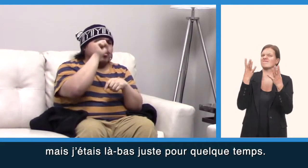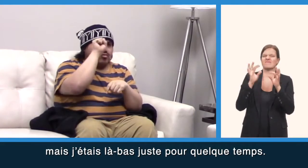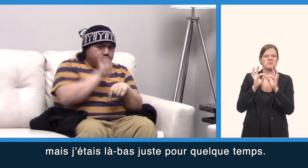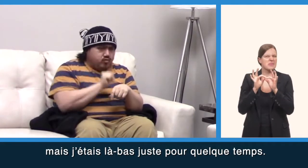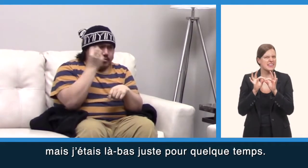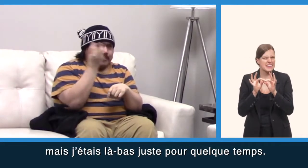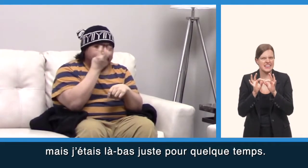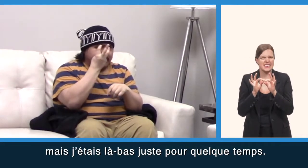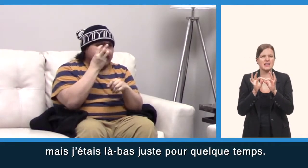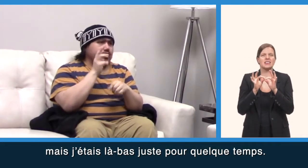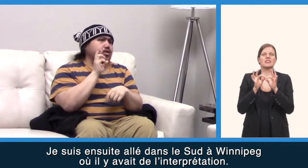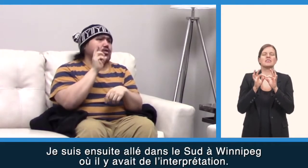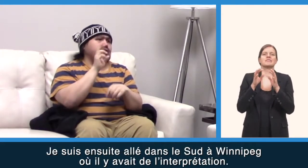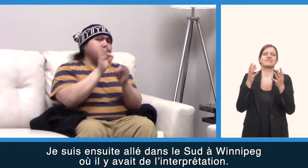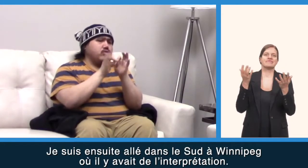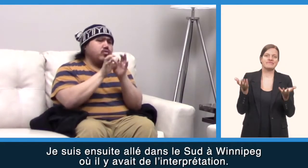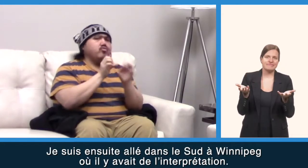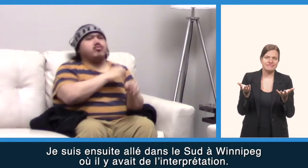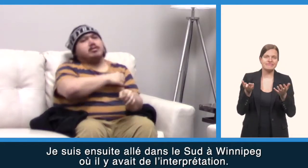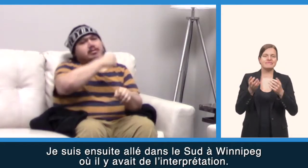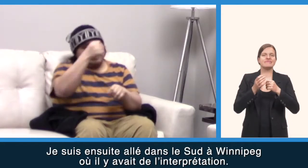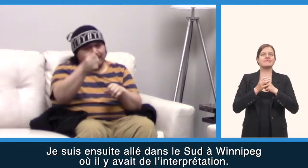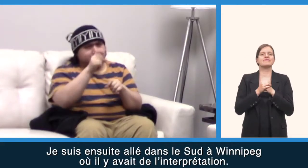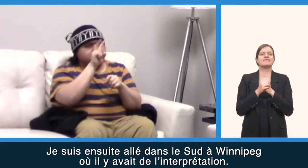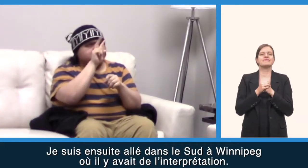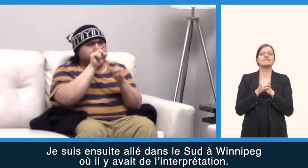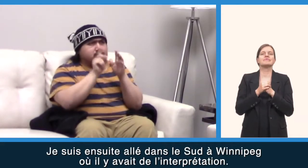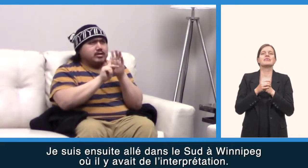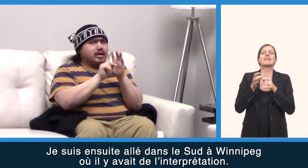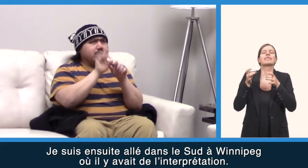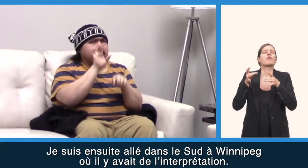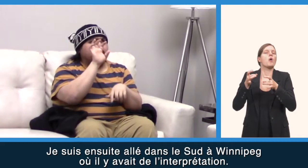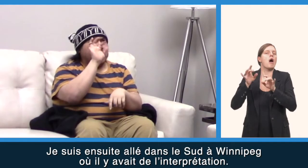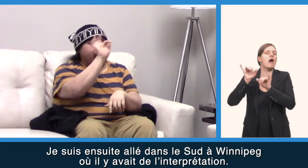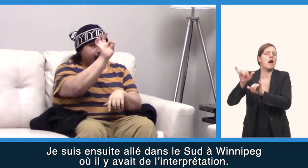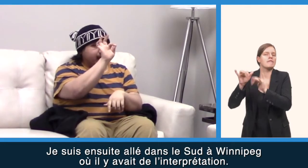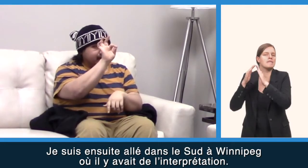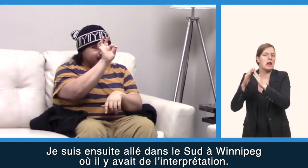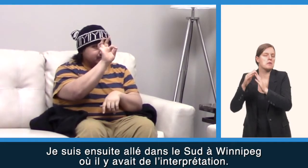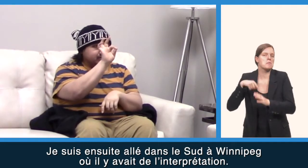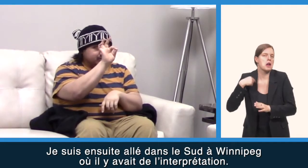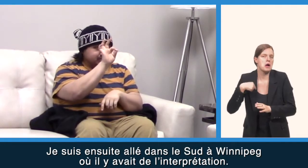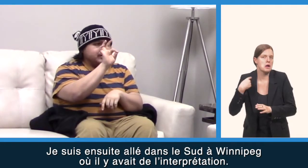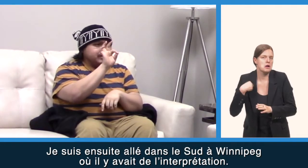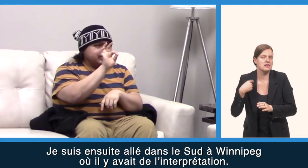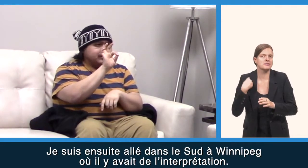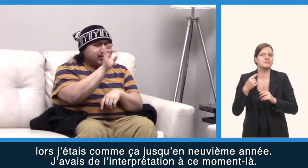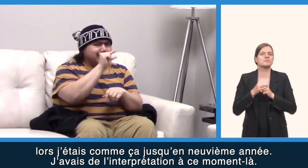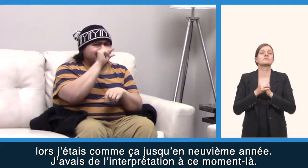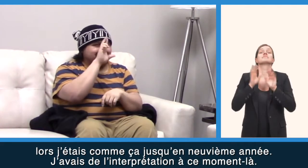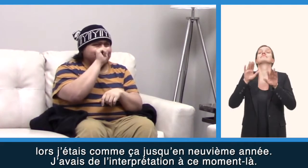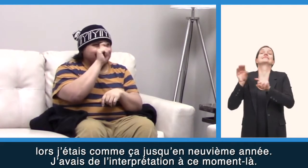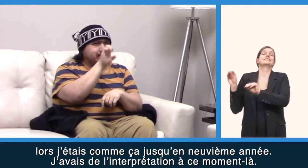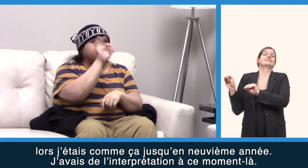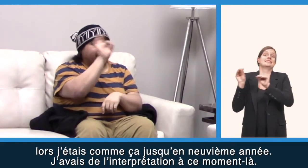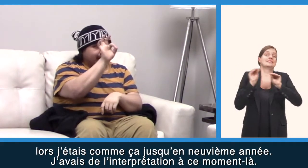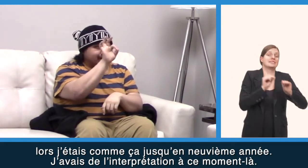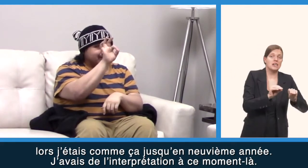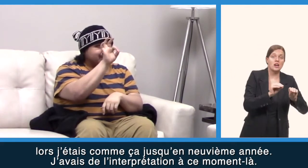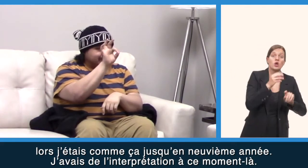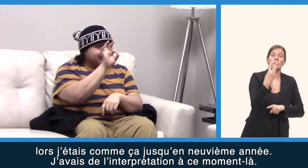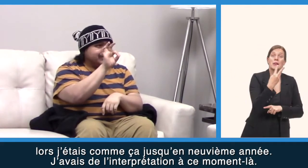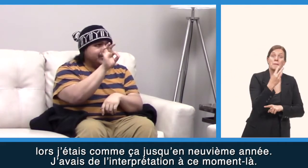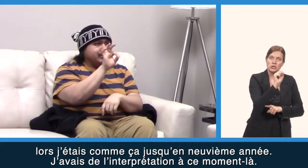for a short time. And then I went south to Winnipeg, where there was interpreting. So that was